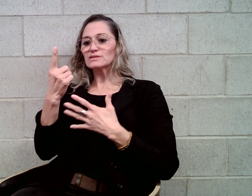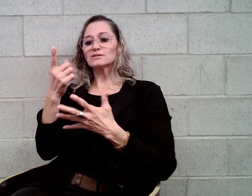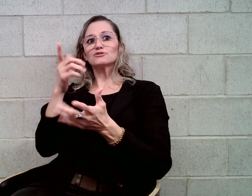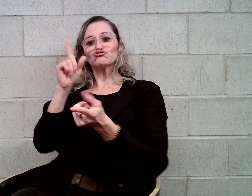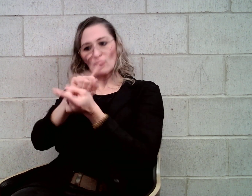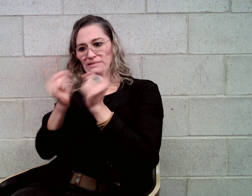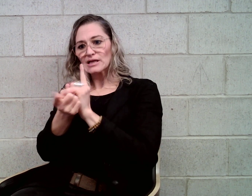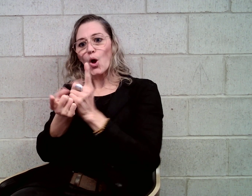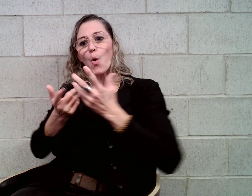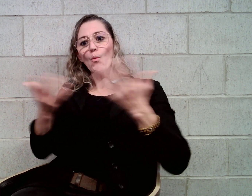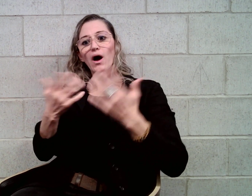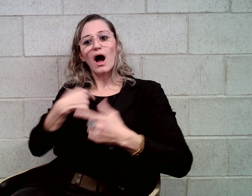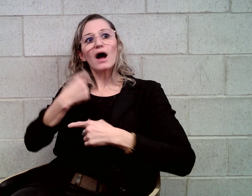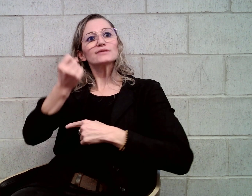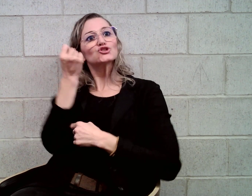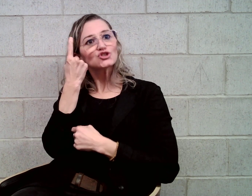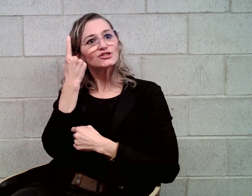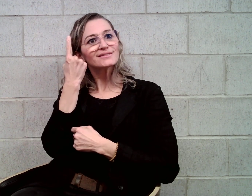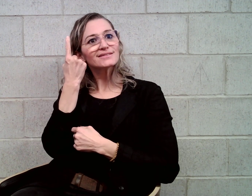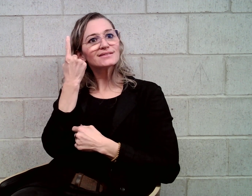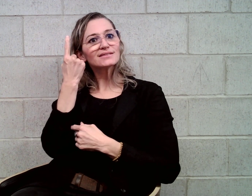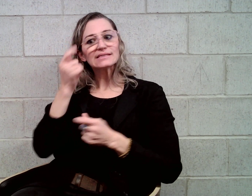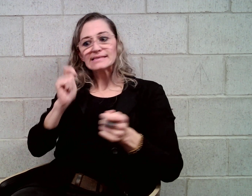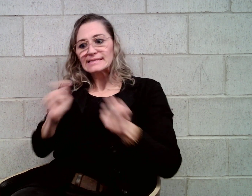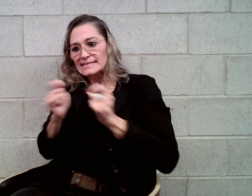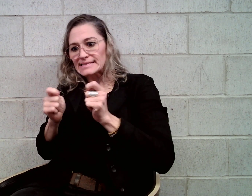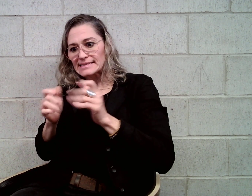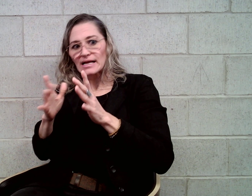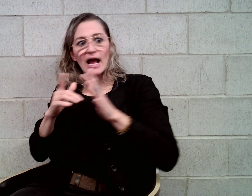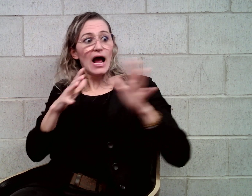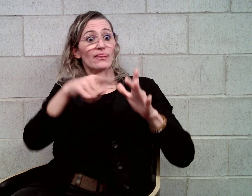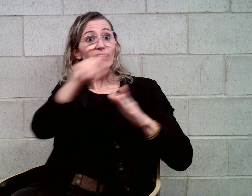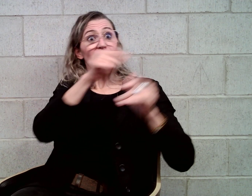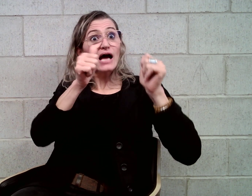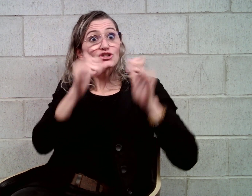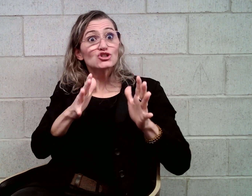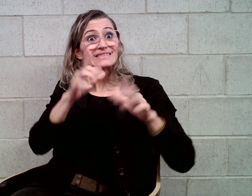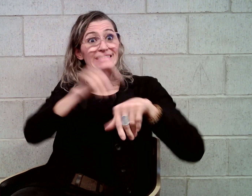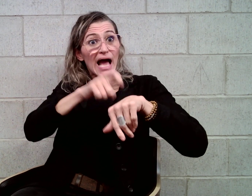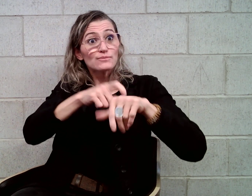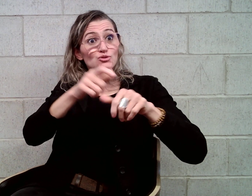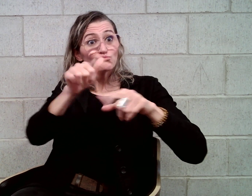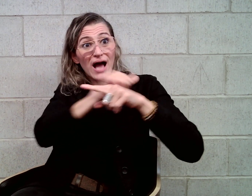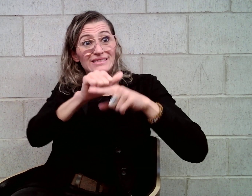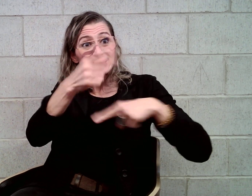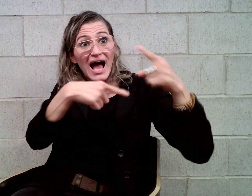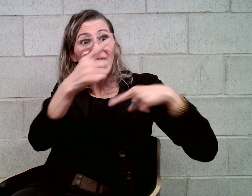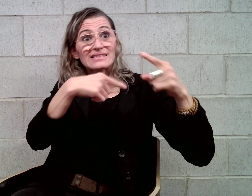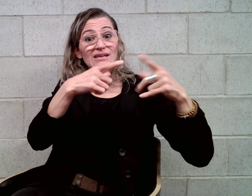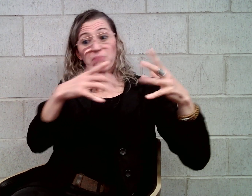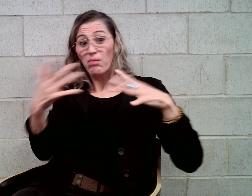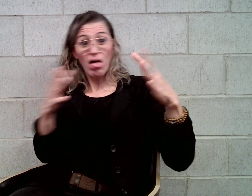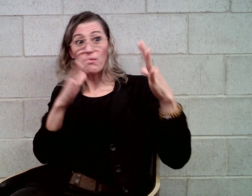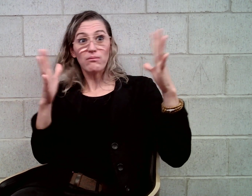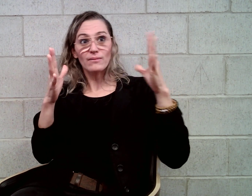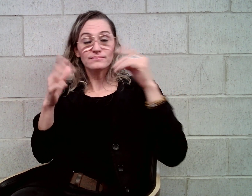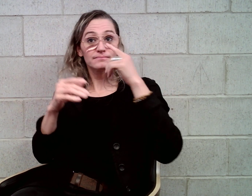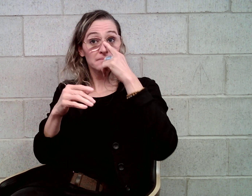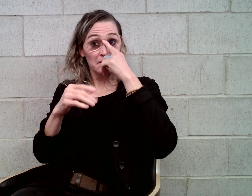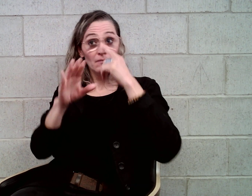ready for this way that we were going to enter this. And so the translation, at the same time, all of the other actors